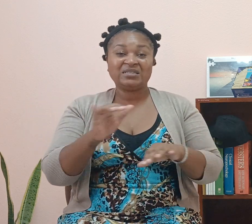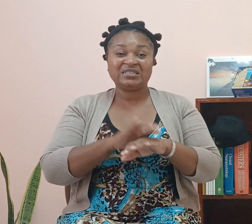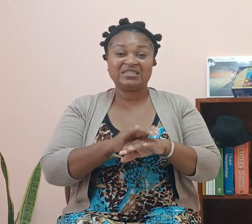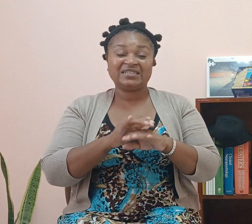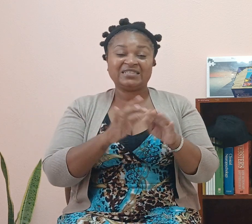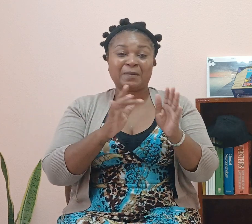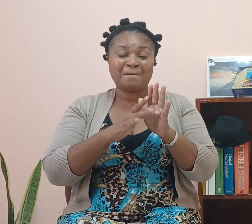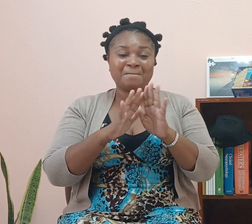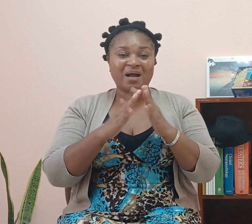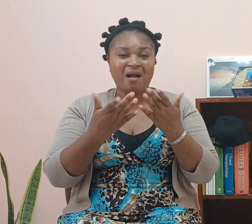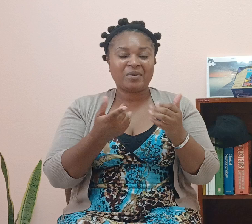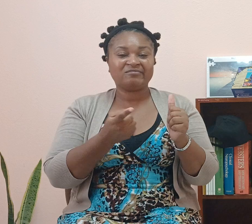5.